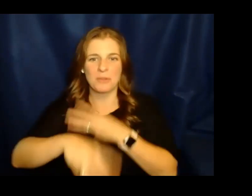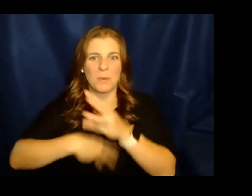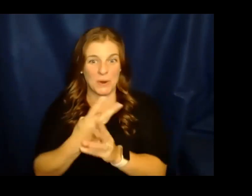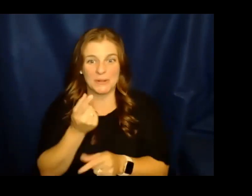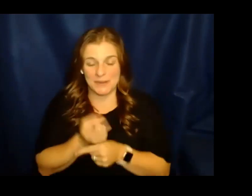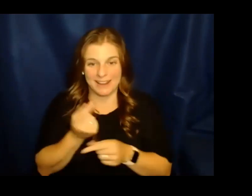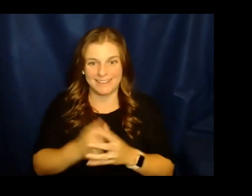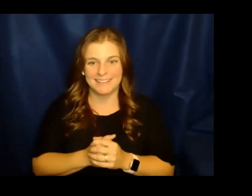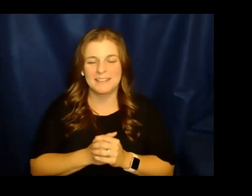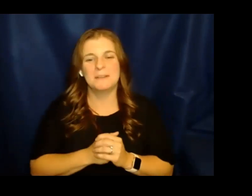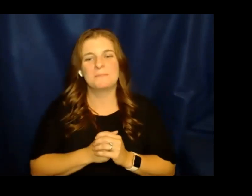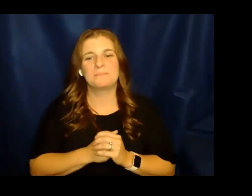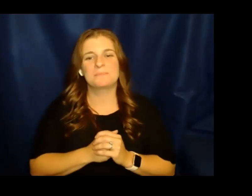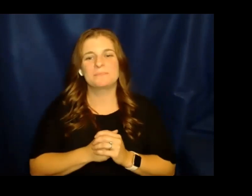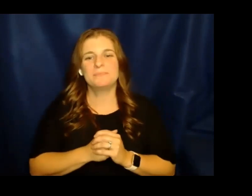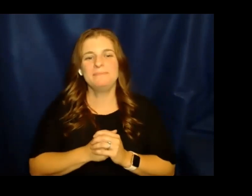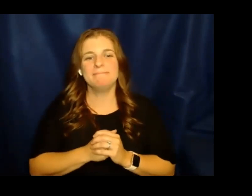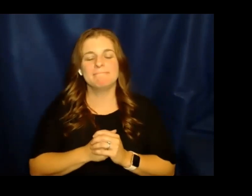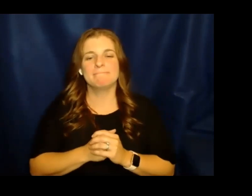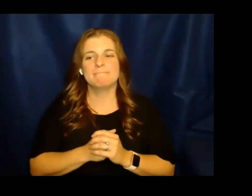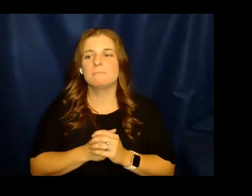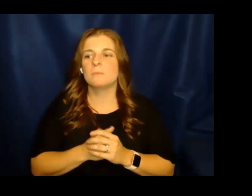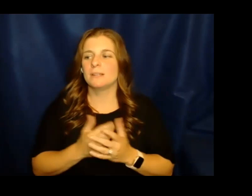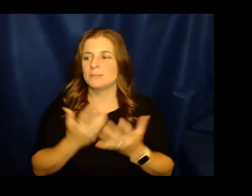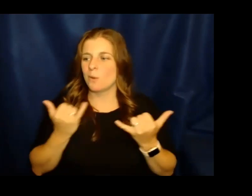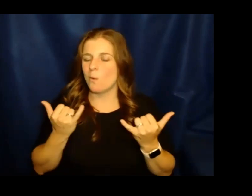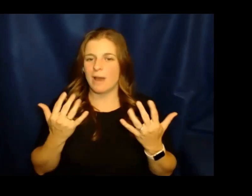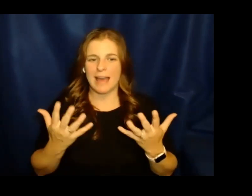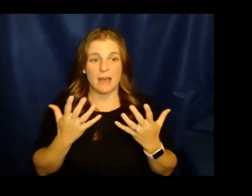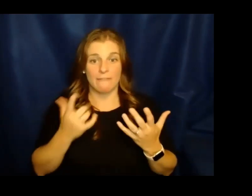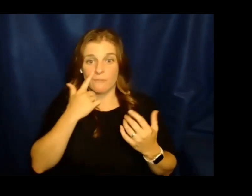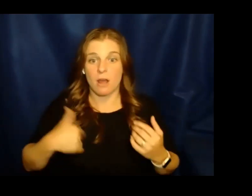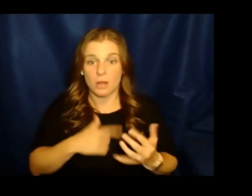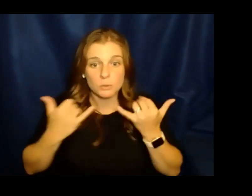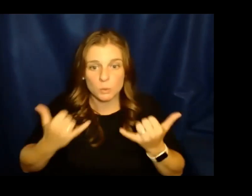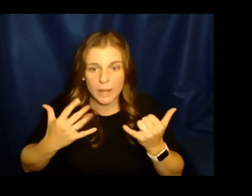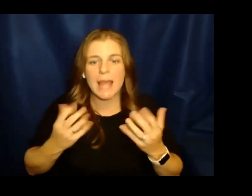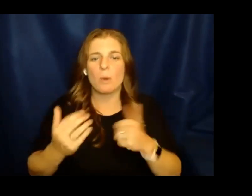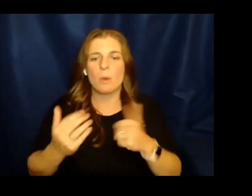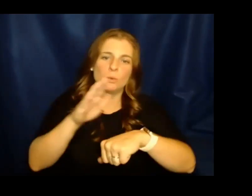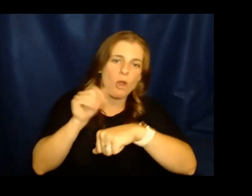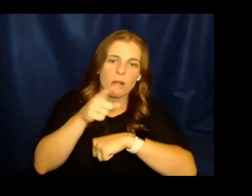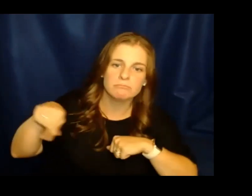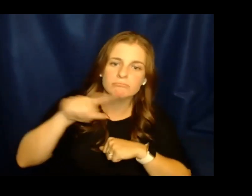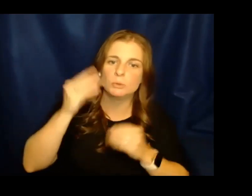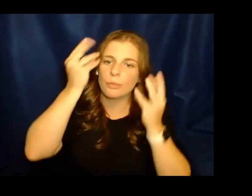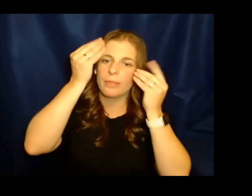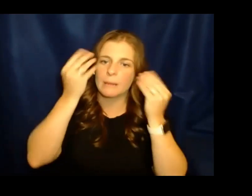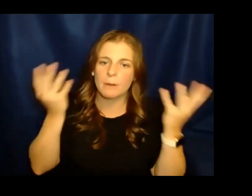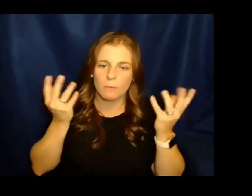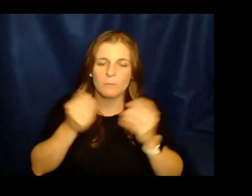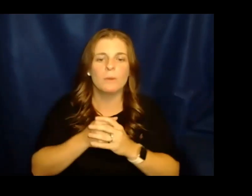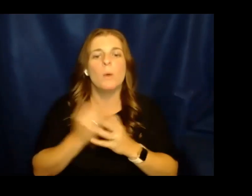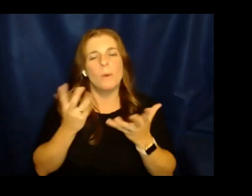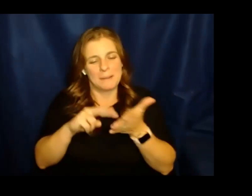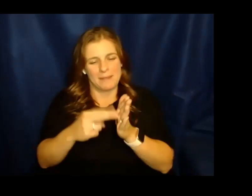it. And what I want to call on us to think about today is to think about what it would mean for us